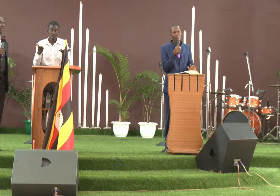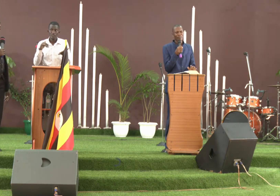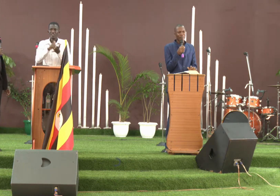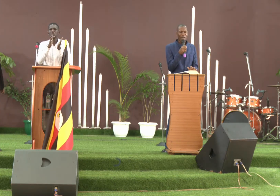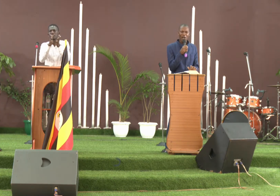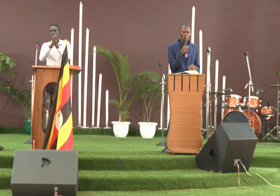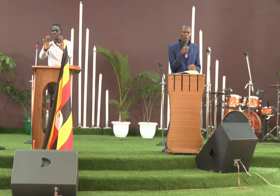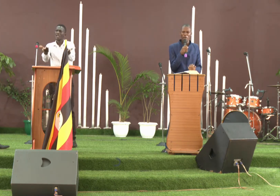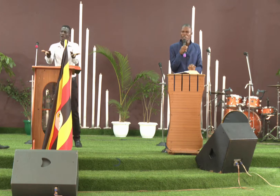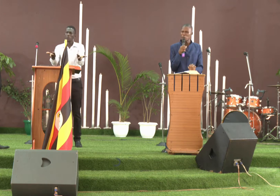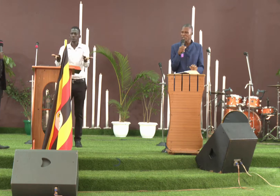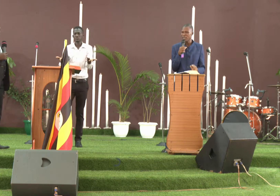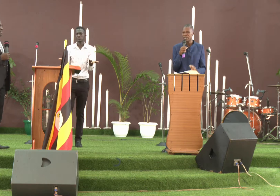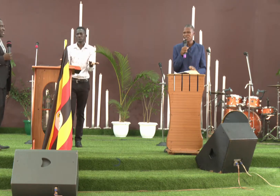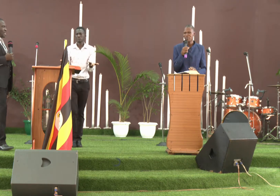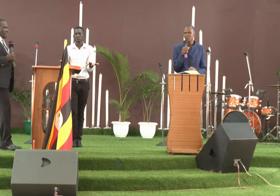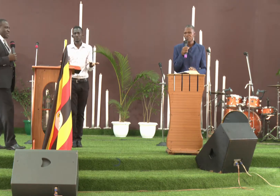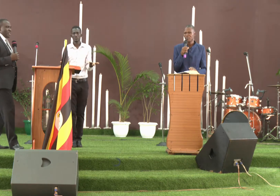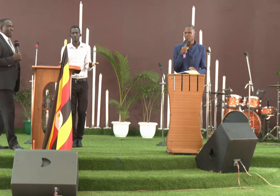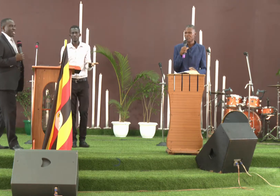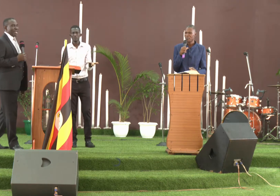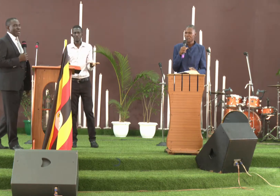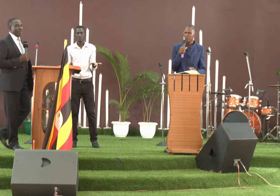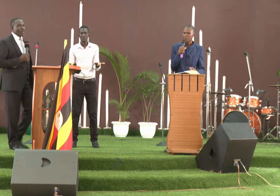can you explain that?